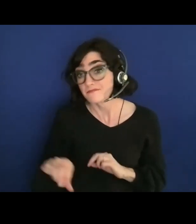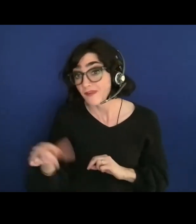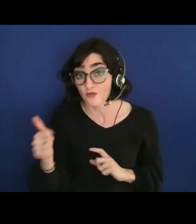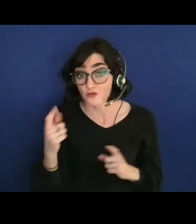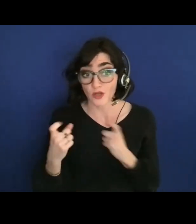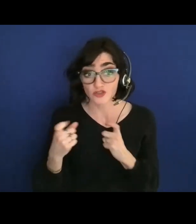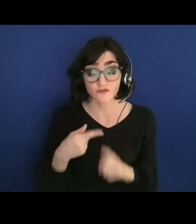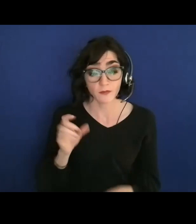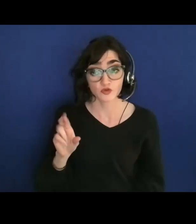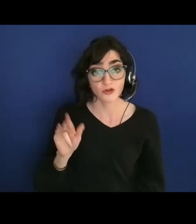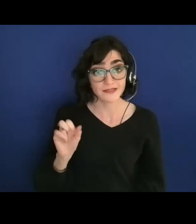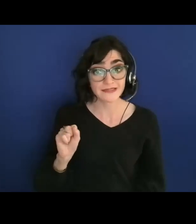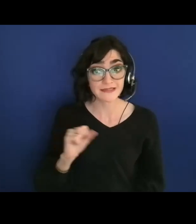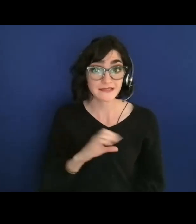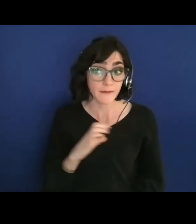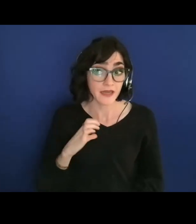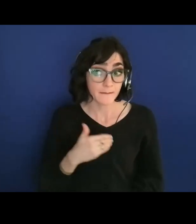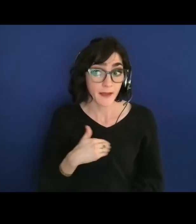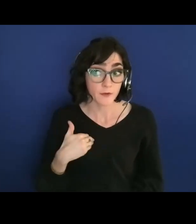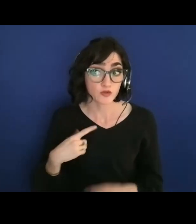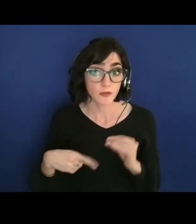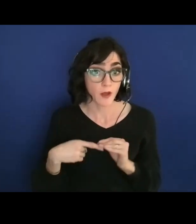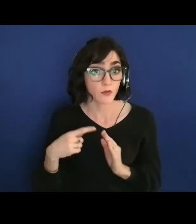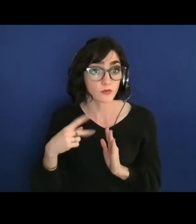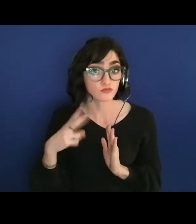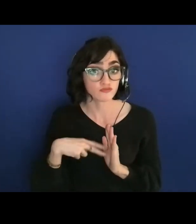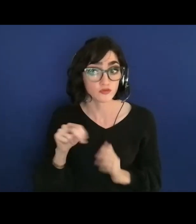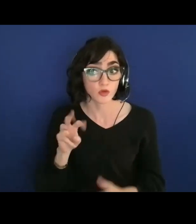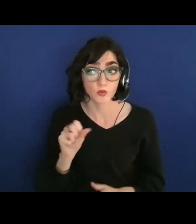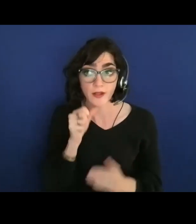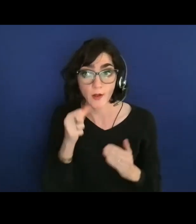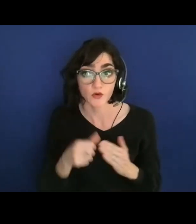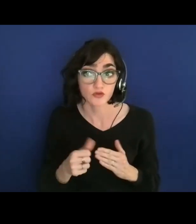from CRIS committee members about what you read in the newsletter?